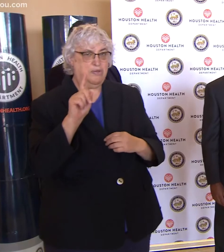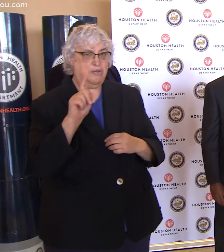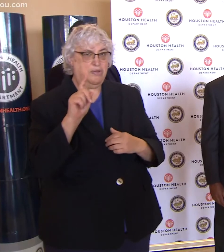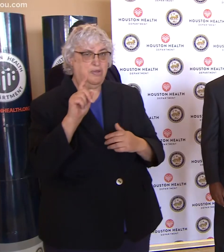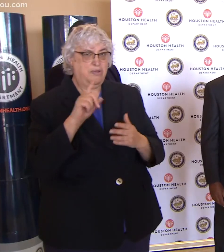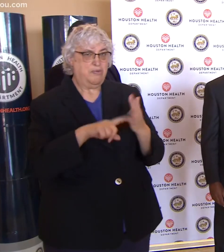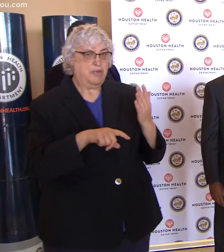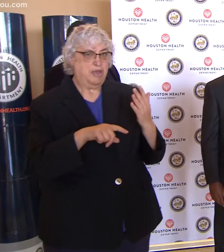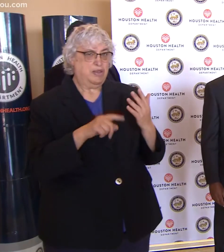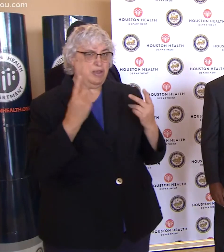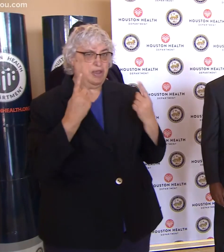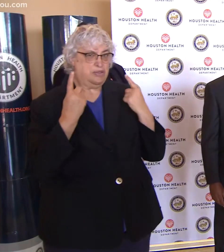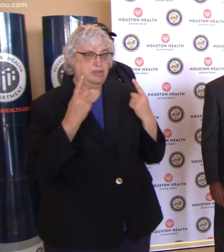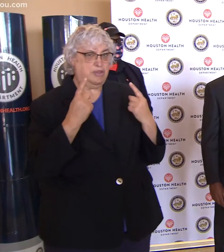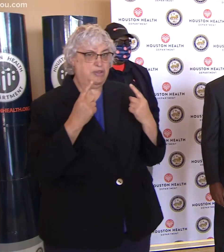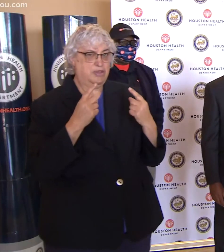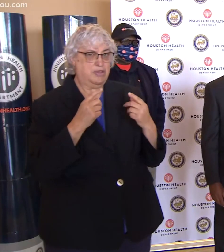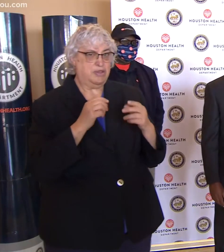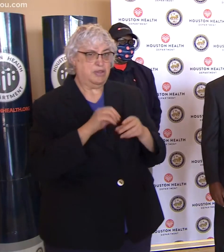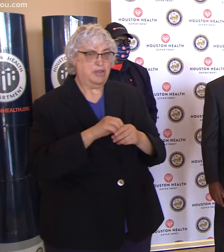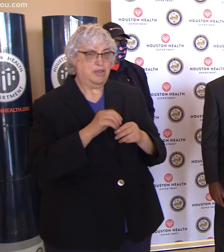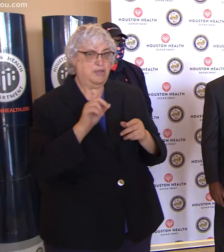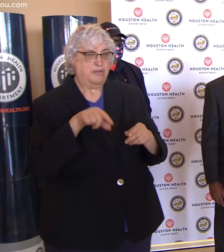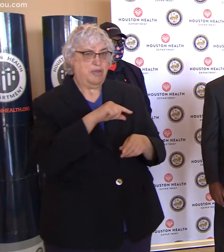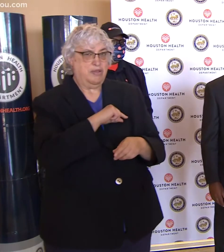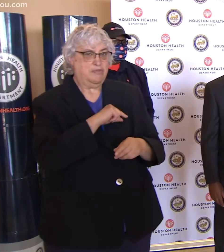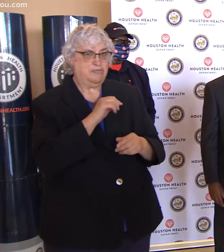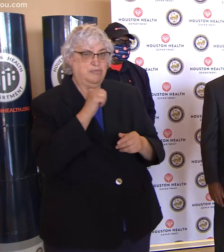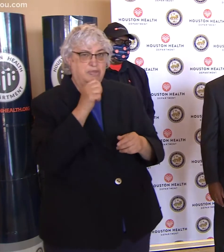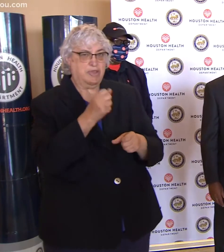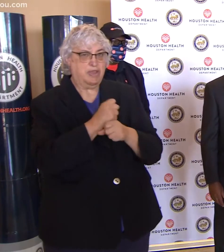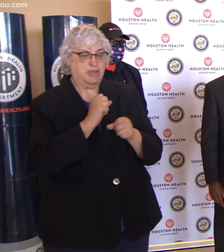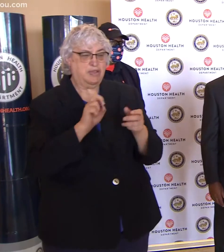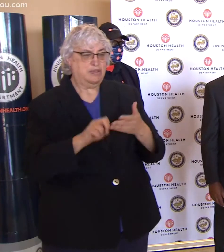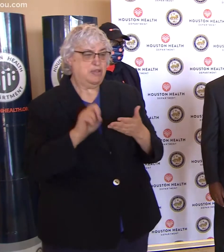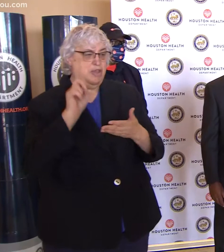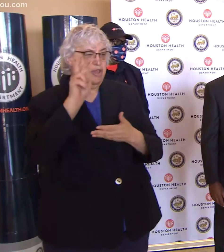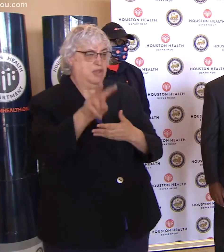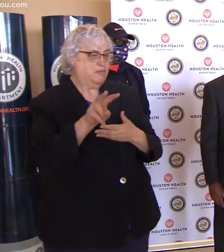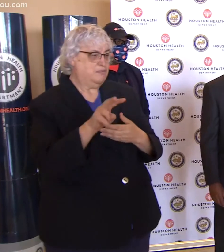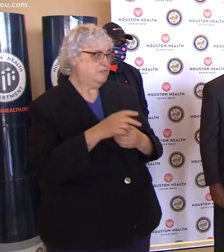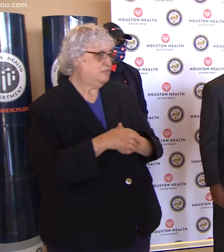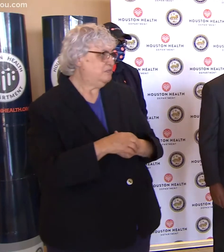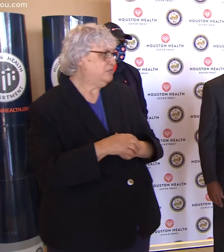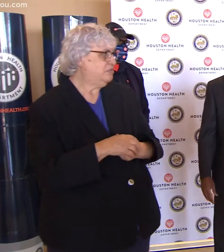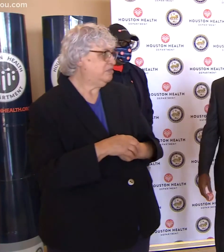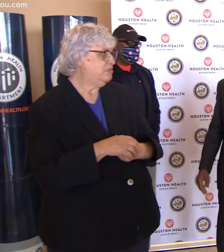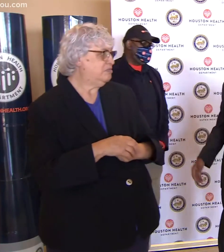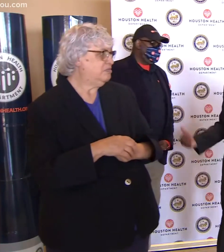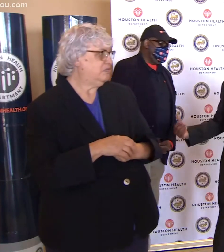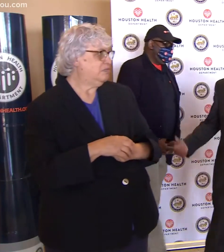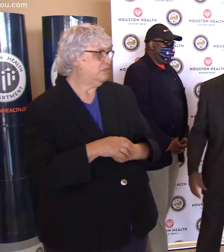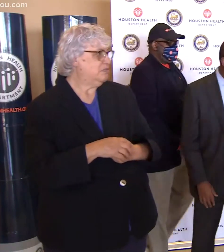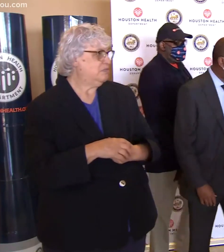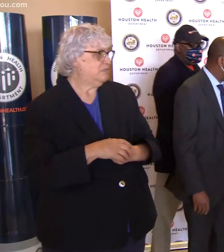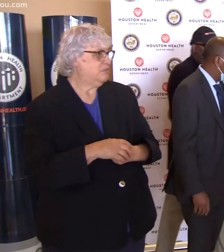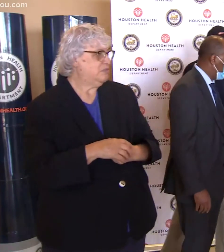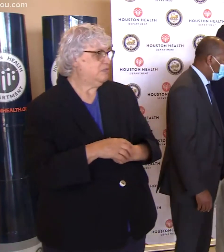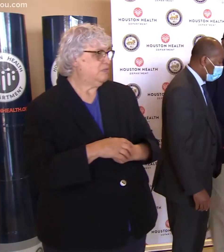are they considered in order to qualify so that we don't get people jump over the line? Steve?